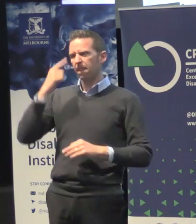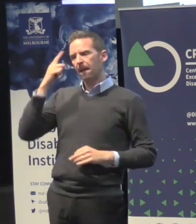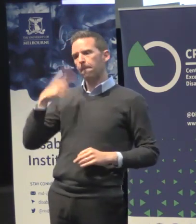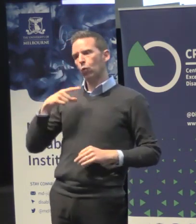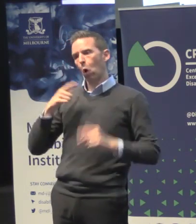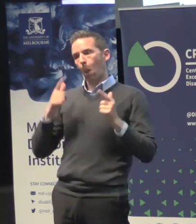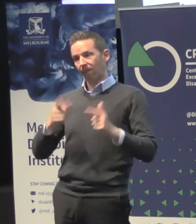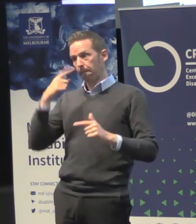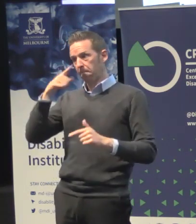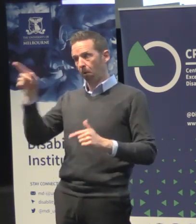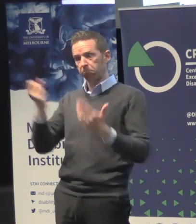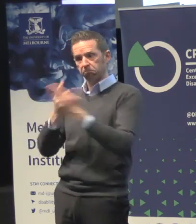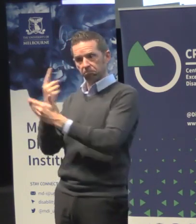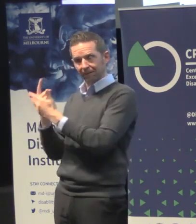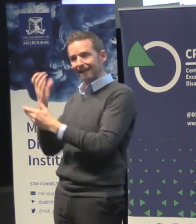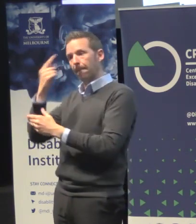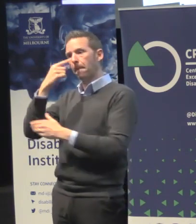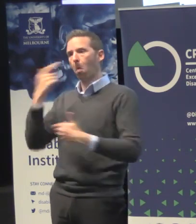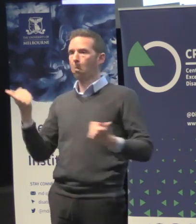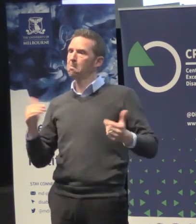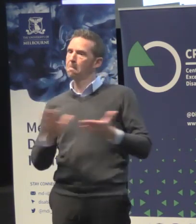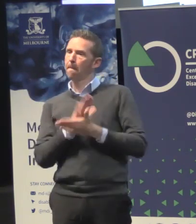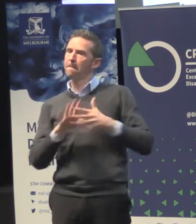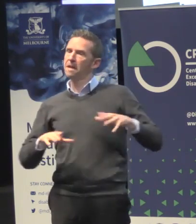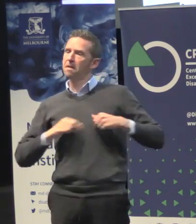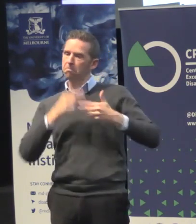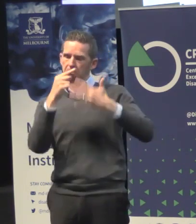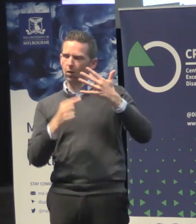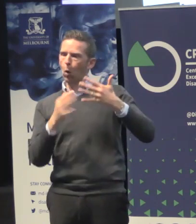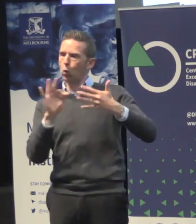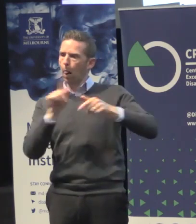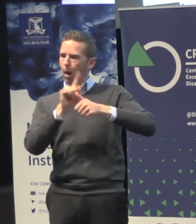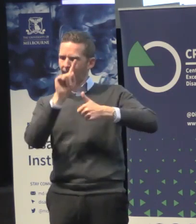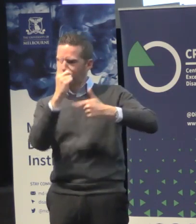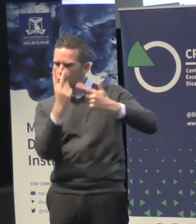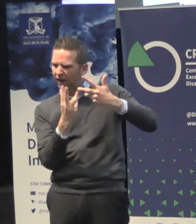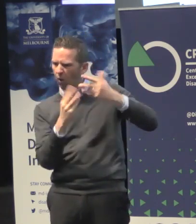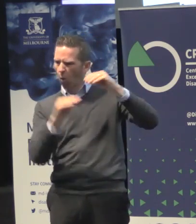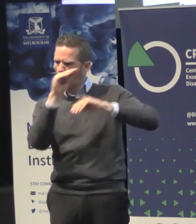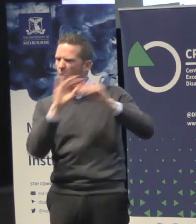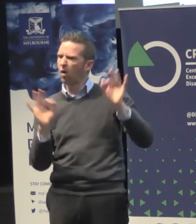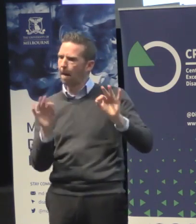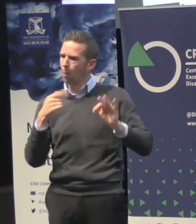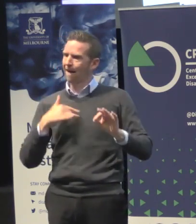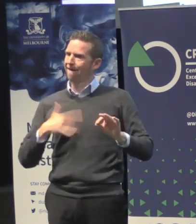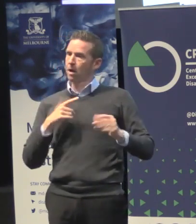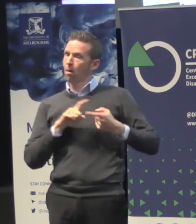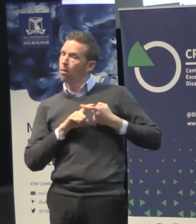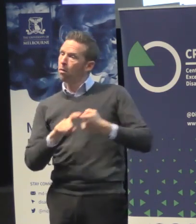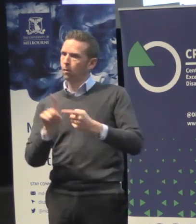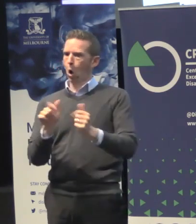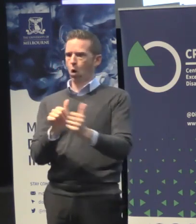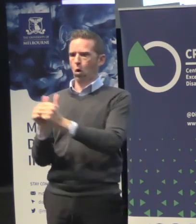people, lots of people do it, and some people are happy with any of these options, they're not better or worse, but we felt the most sustainable one was colleague.